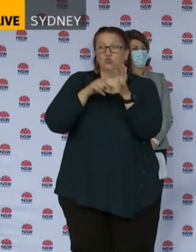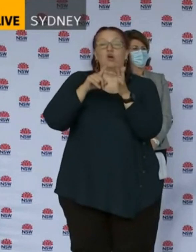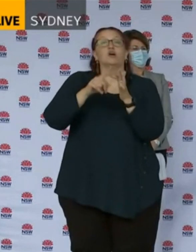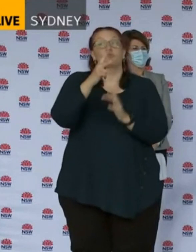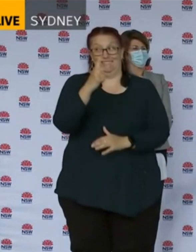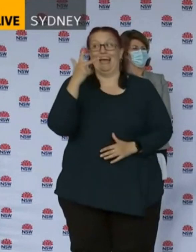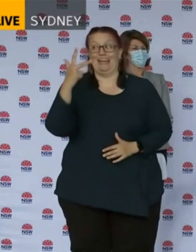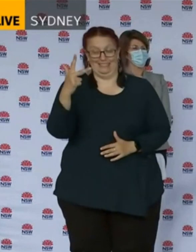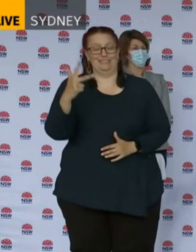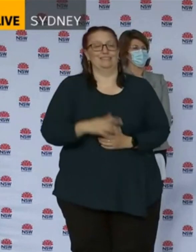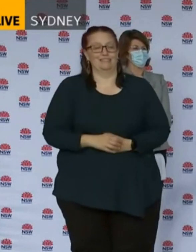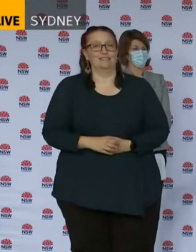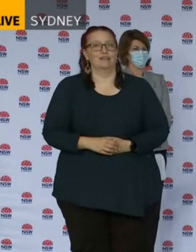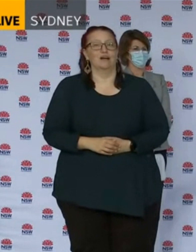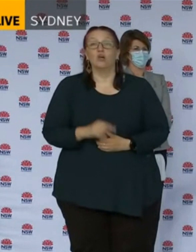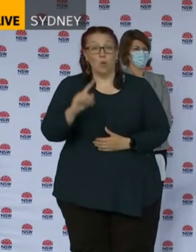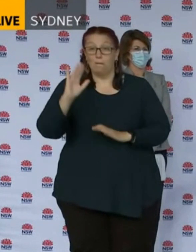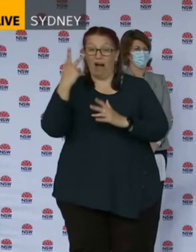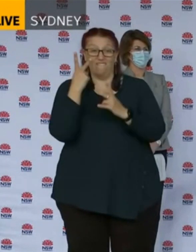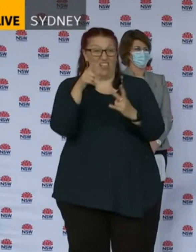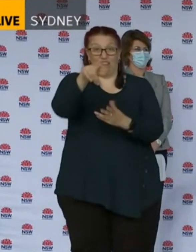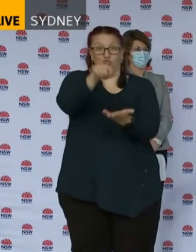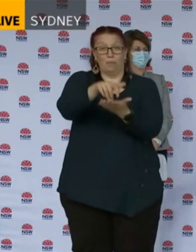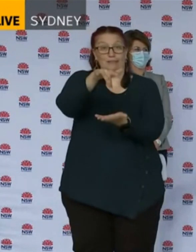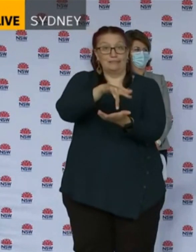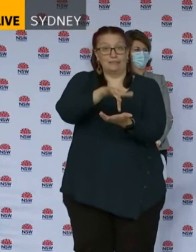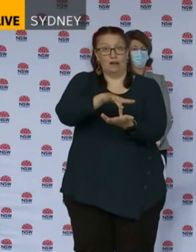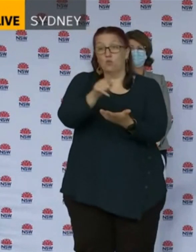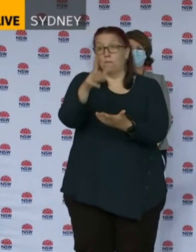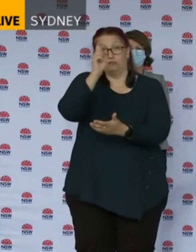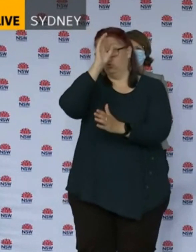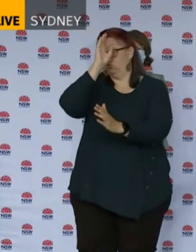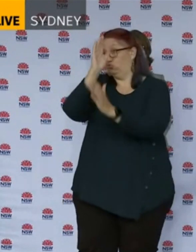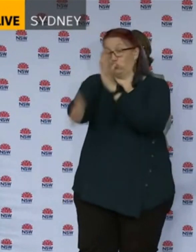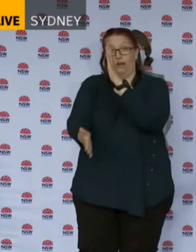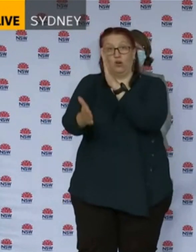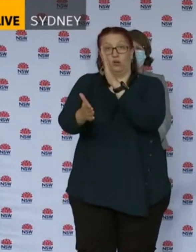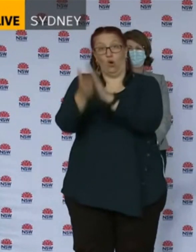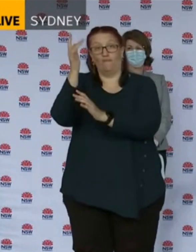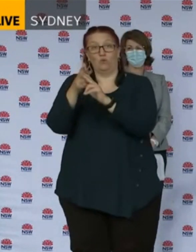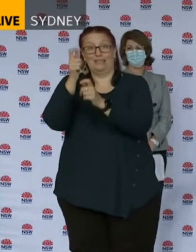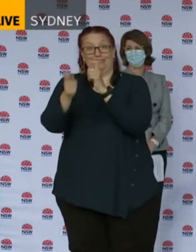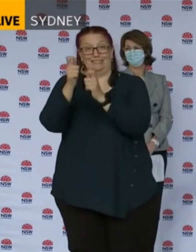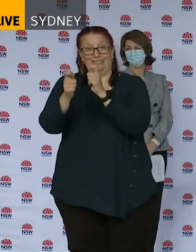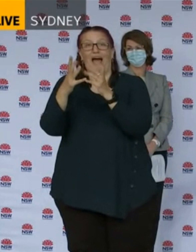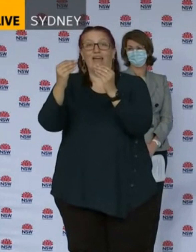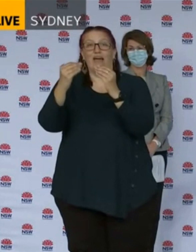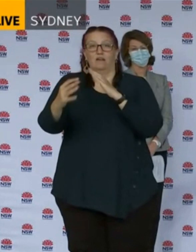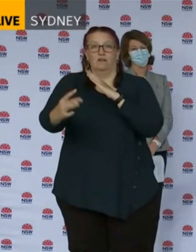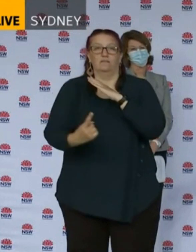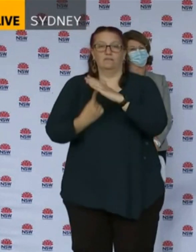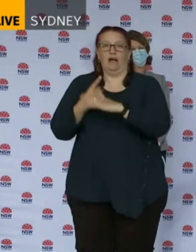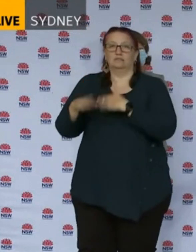if you've got the most minor of symptoms and isolate until you receive a negative test. And if any